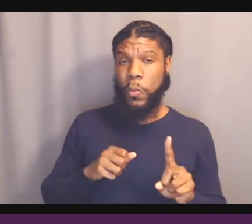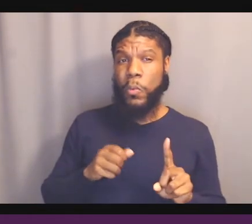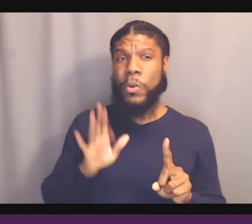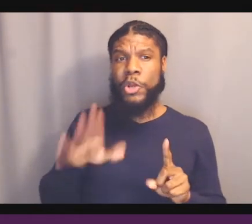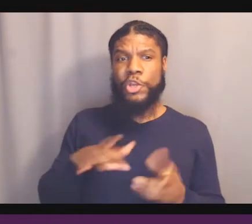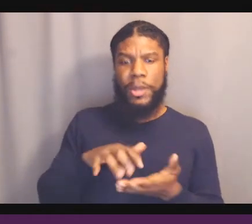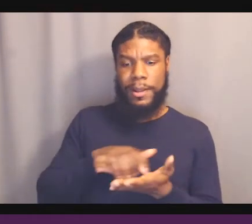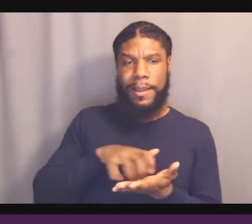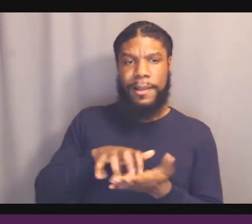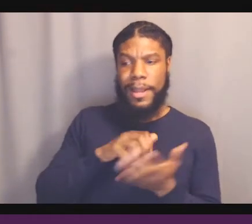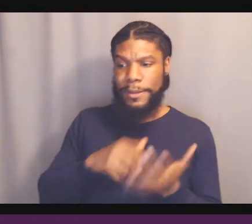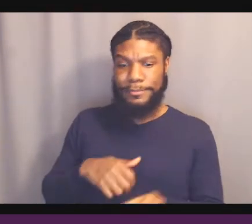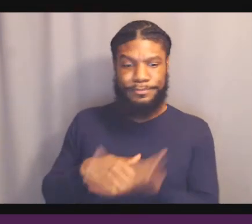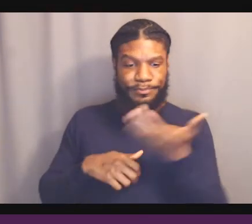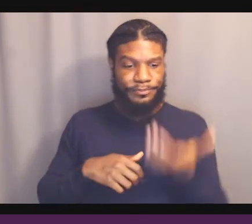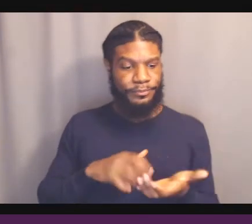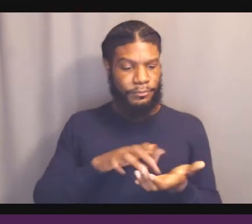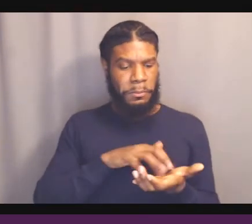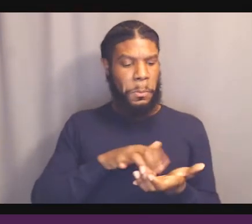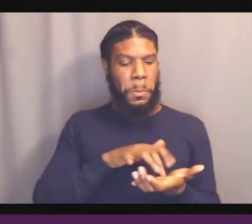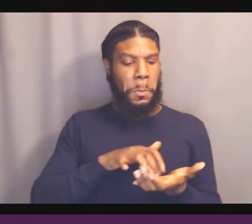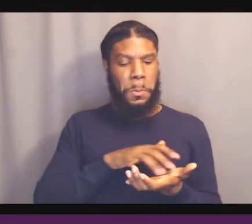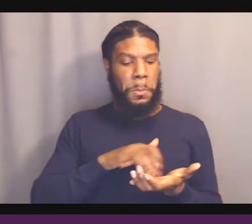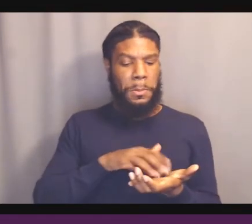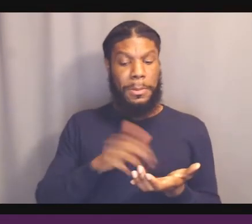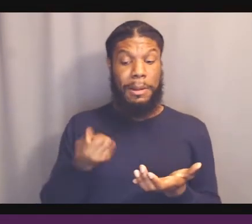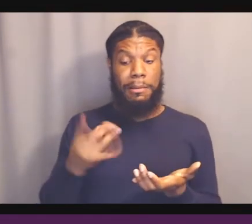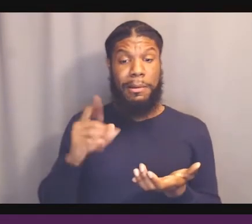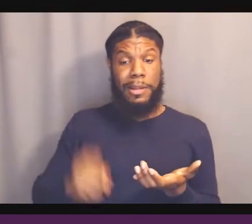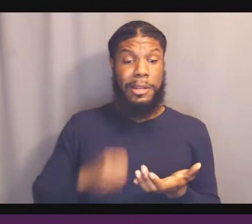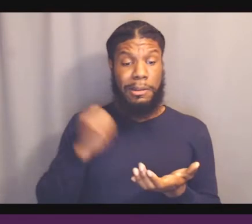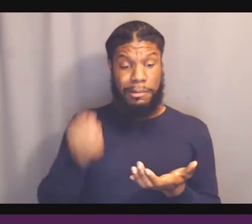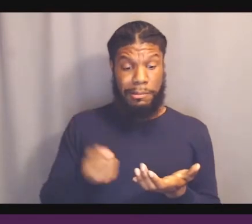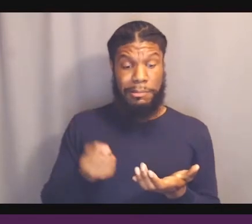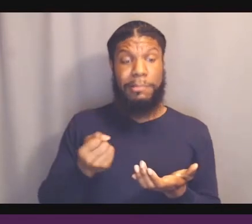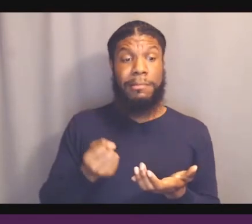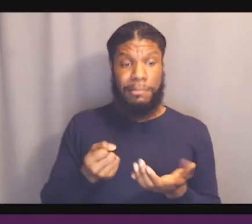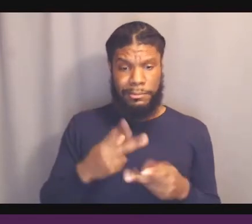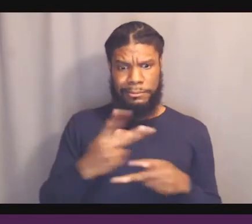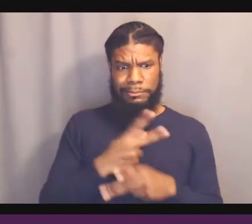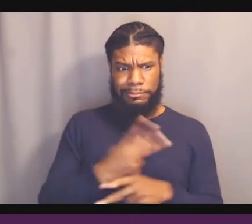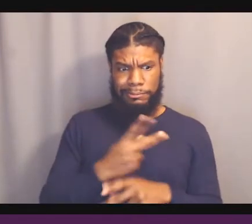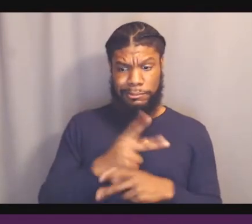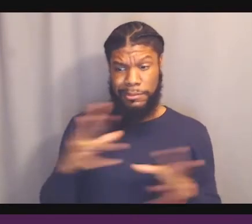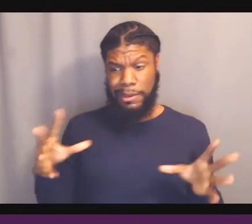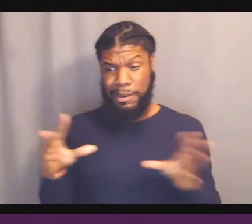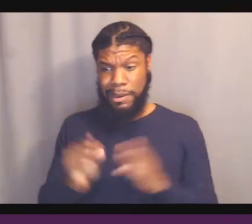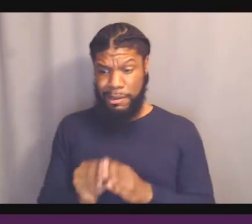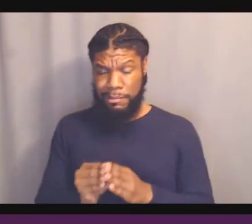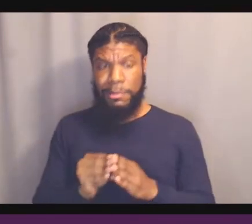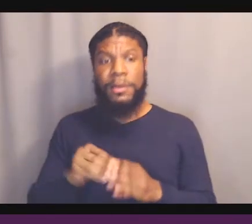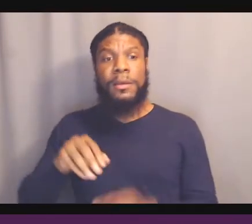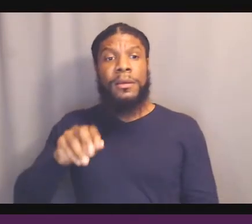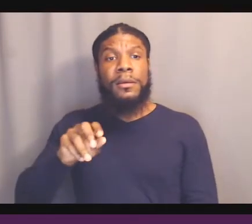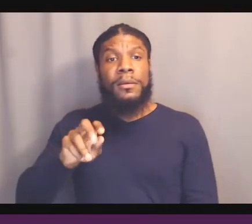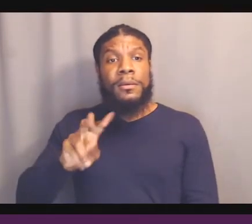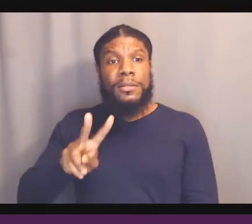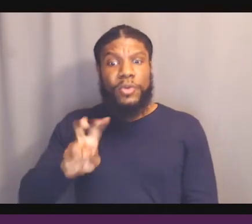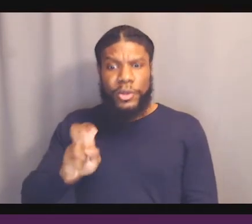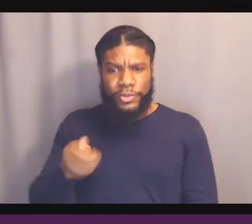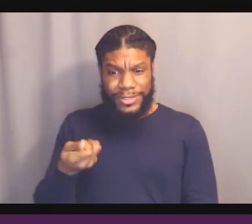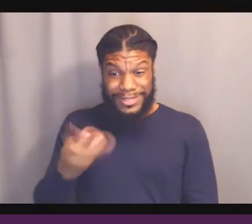out. 18 years is 216 months. 18